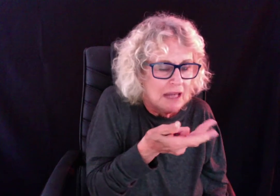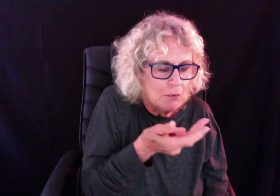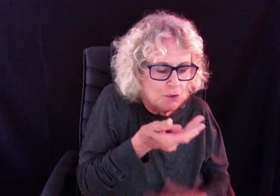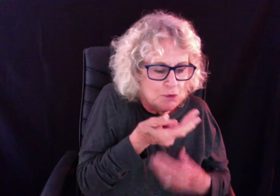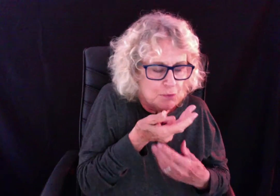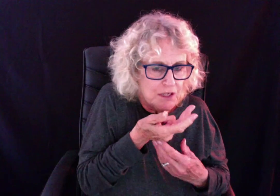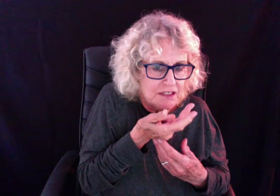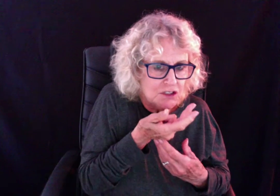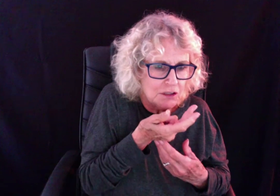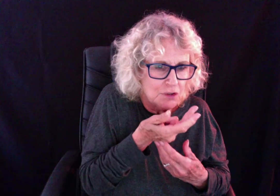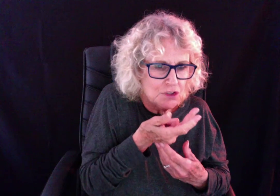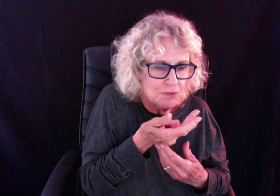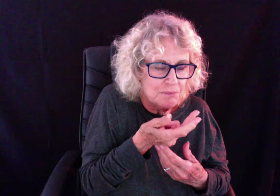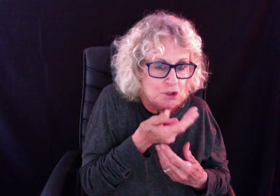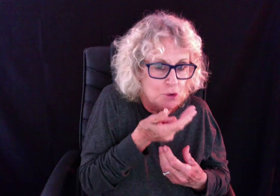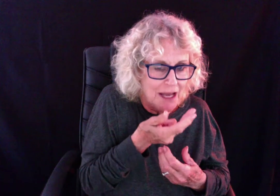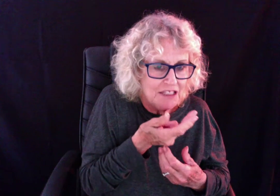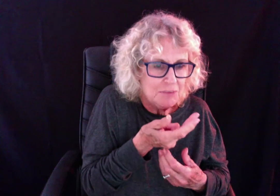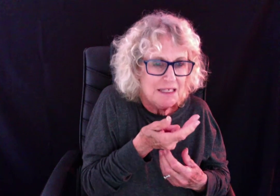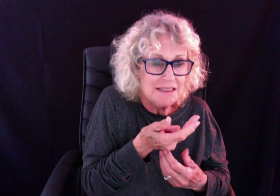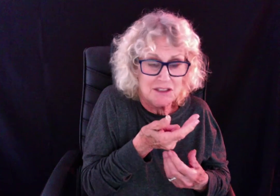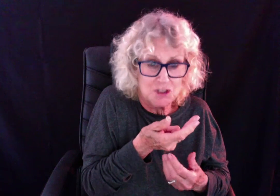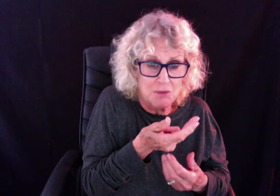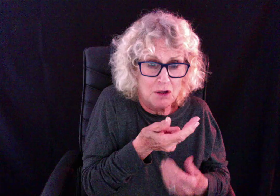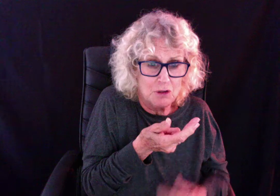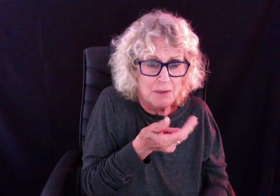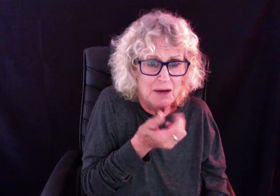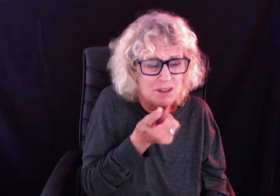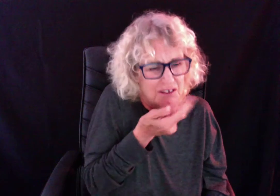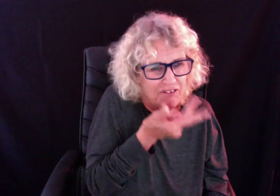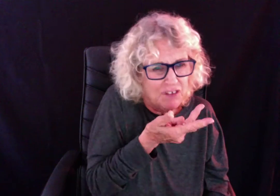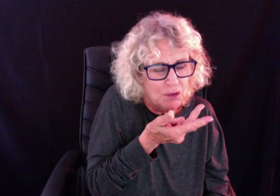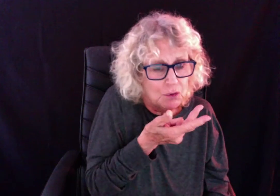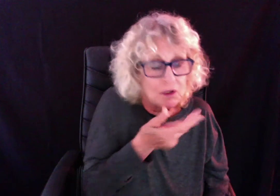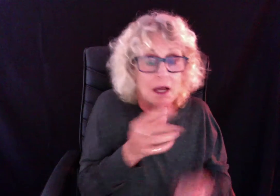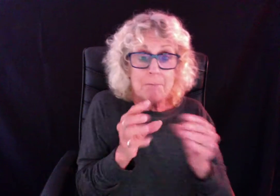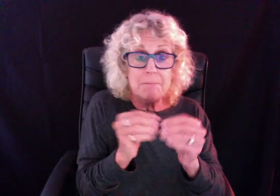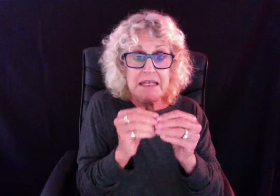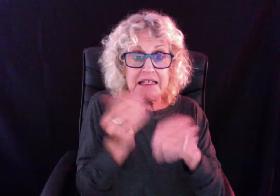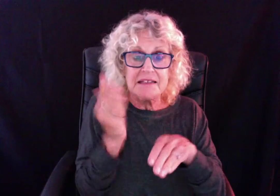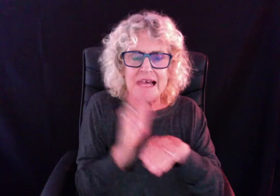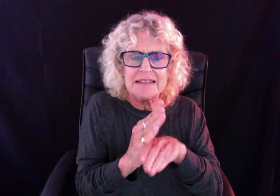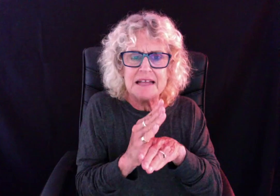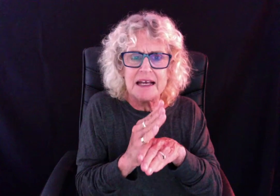we would bring this closer to us because it's a smaller amount. Few. Meeting last night.